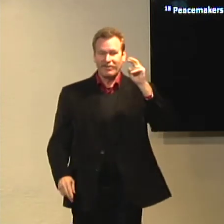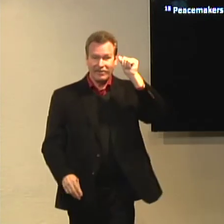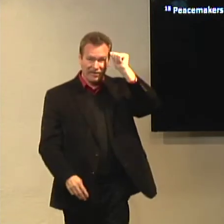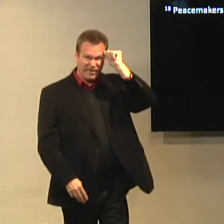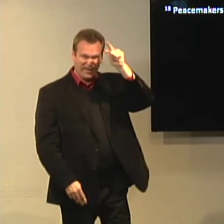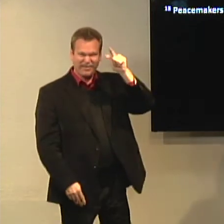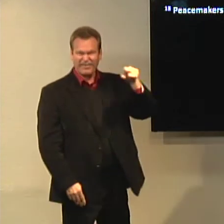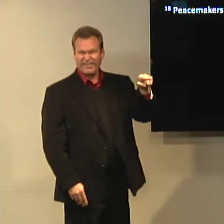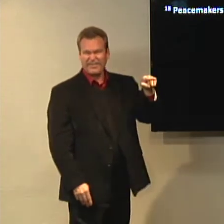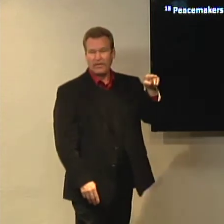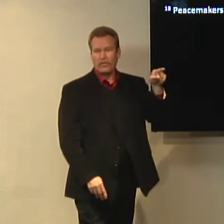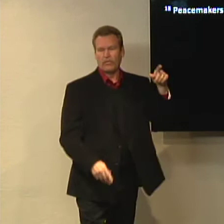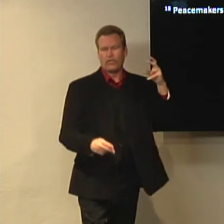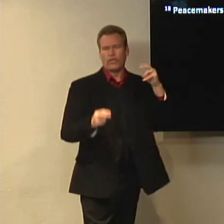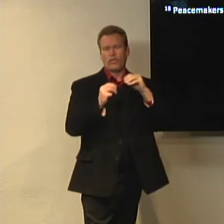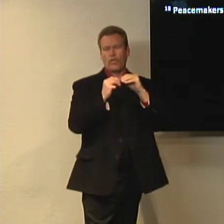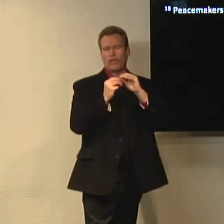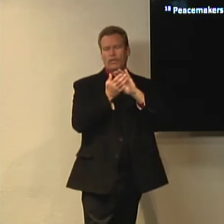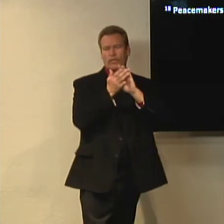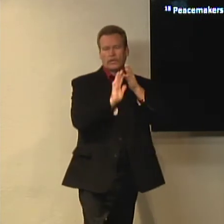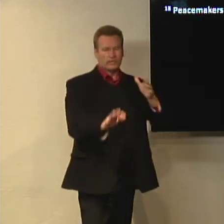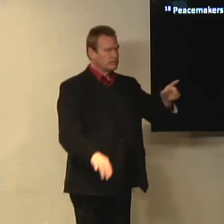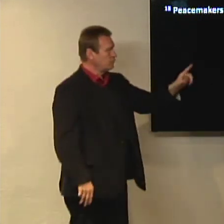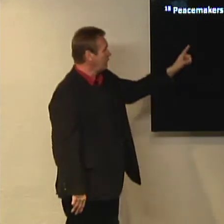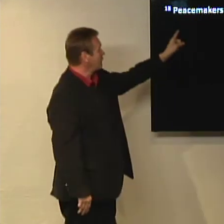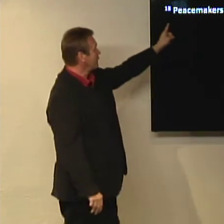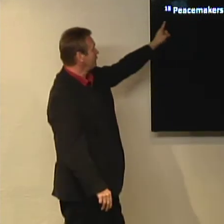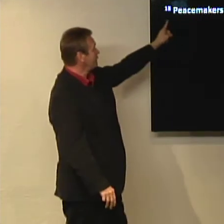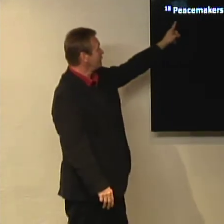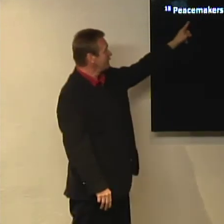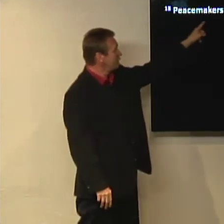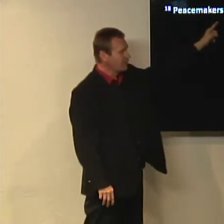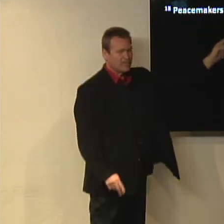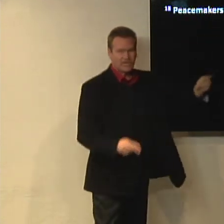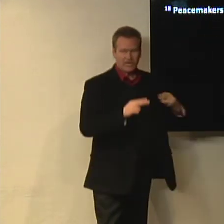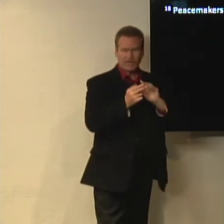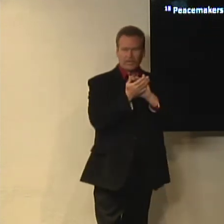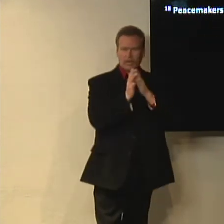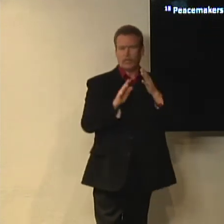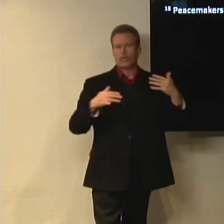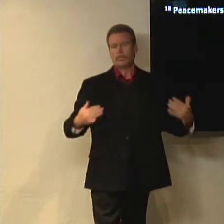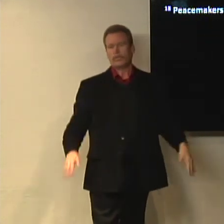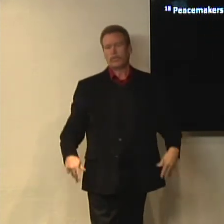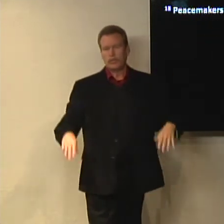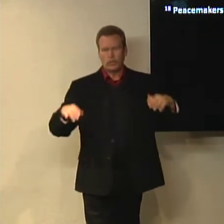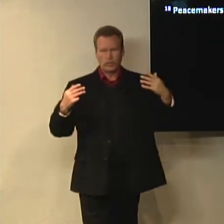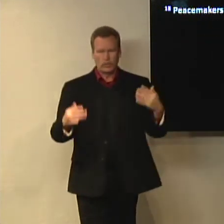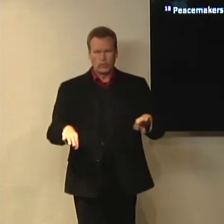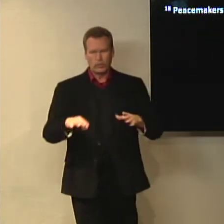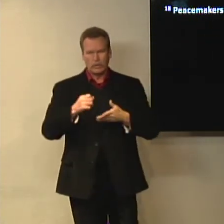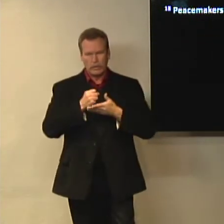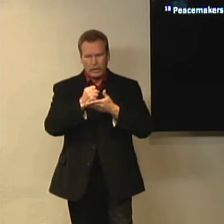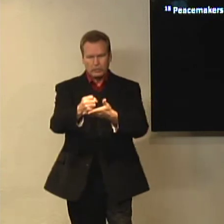one. Lincoln said that. So it says peacemakers. He was a